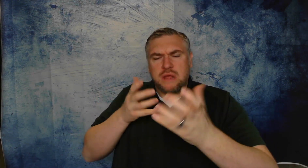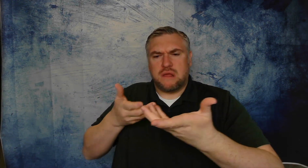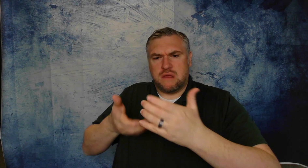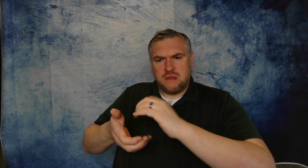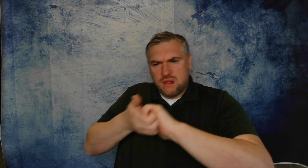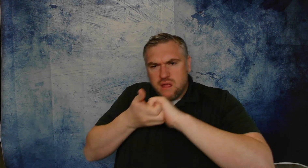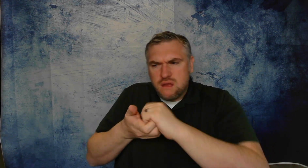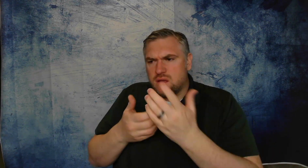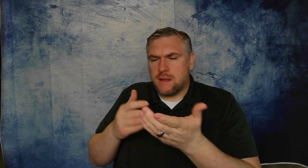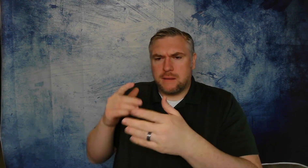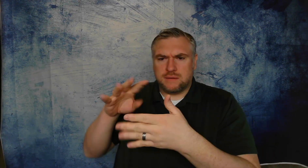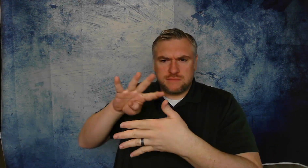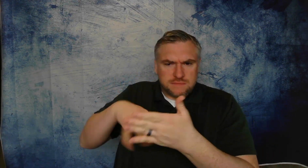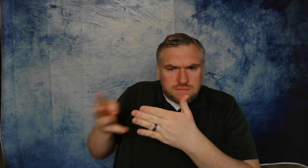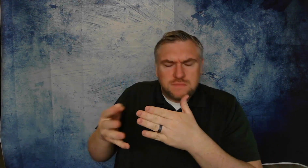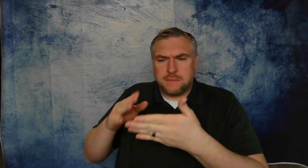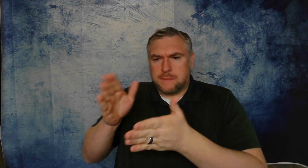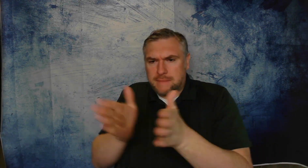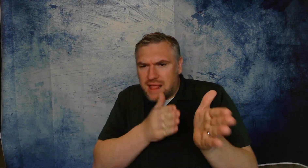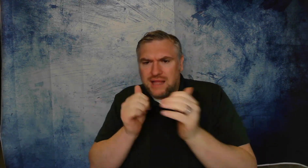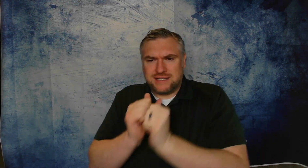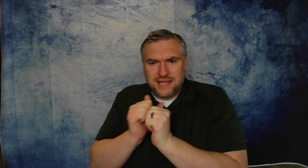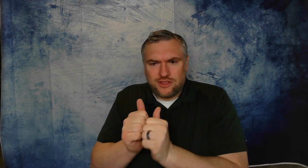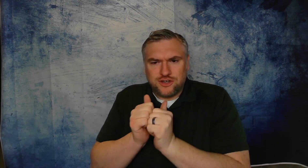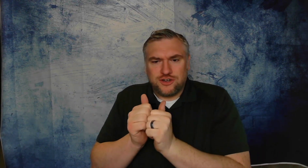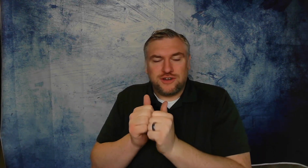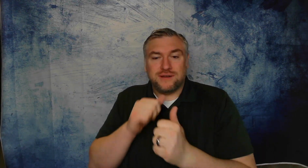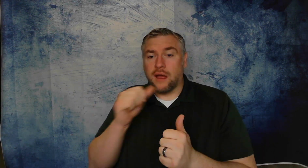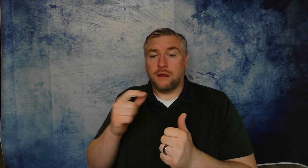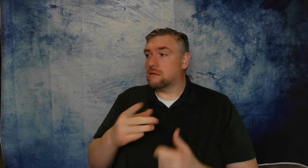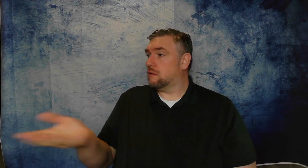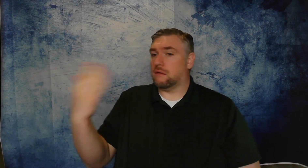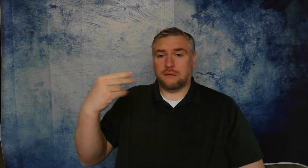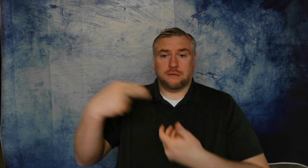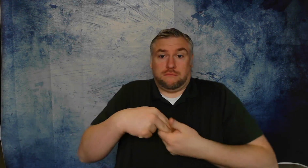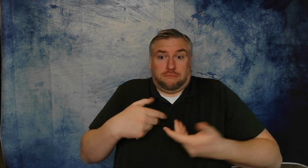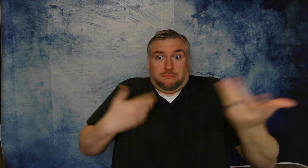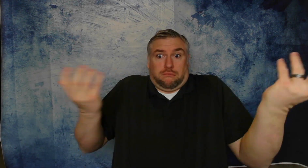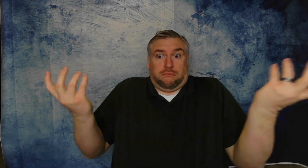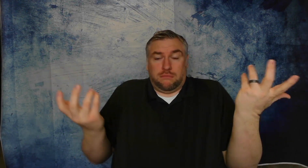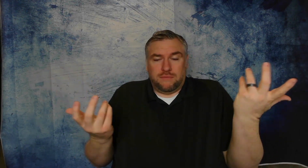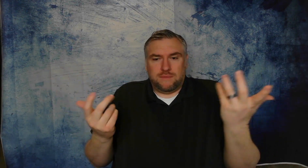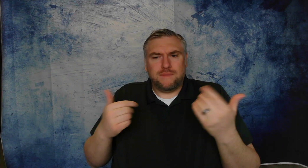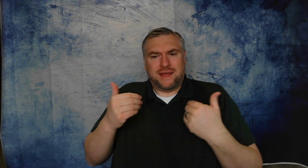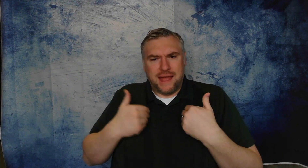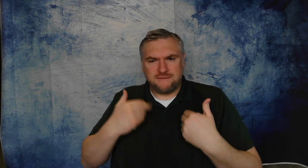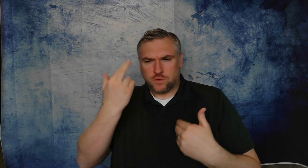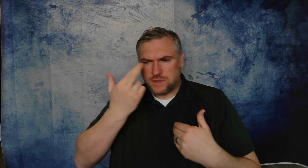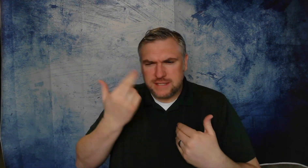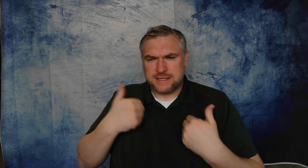Same time, we need to communicate and collaborate, schedule, plan together. So it's not just, well, come on in, what are we going to be